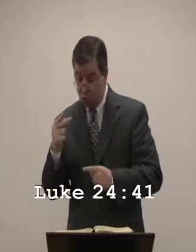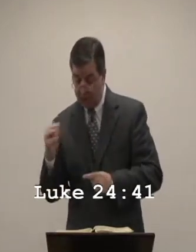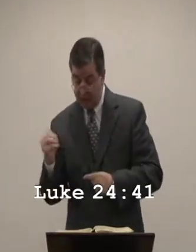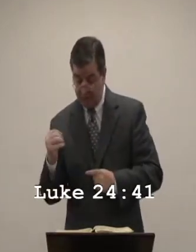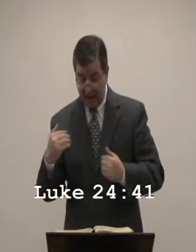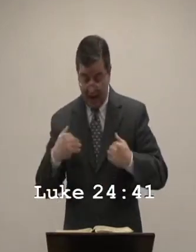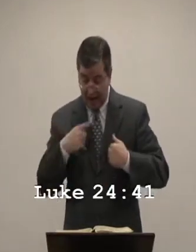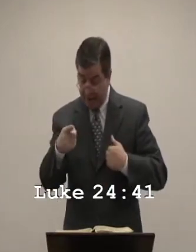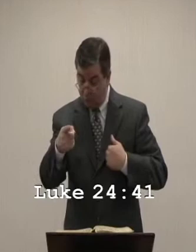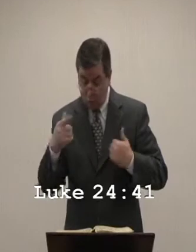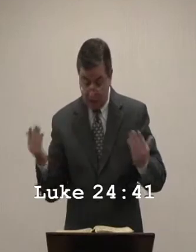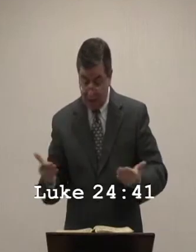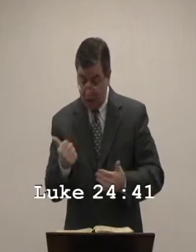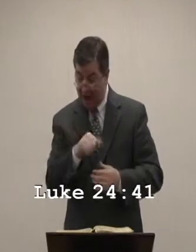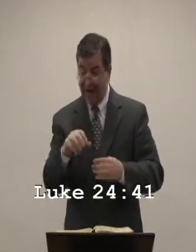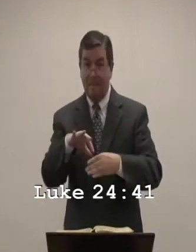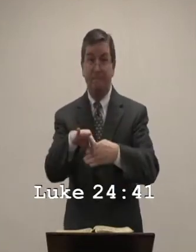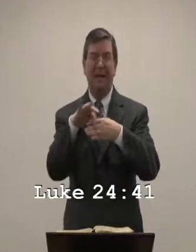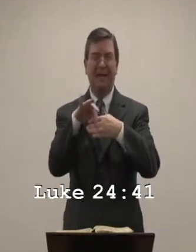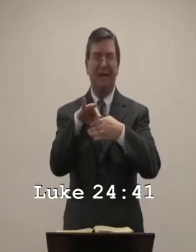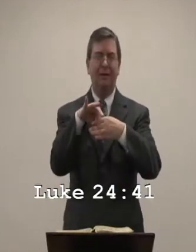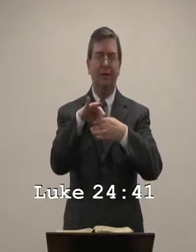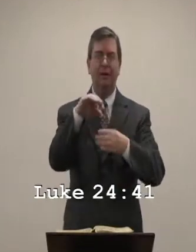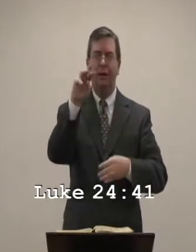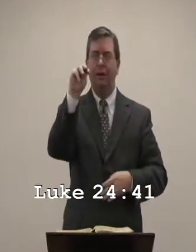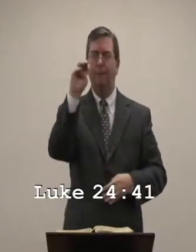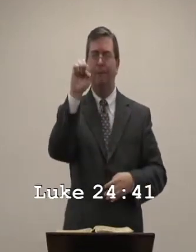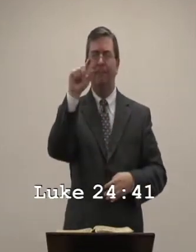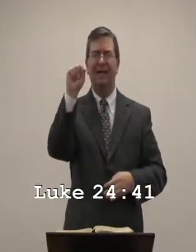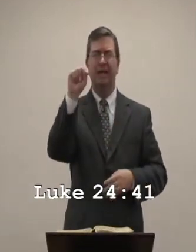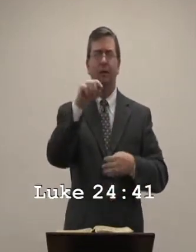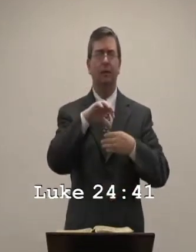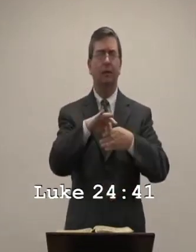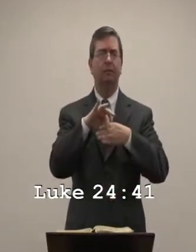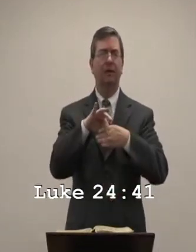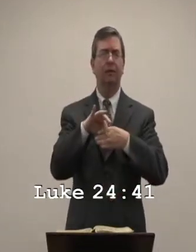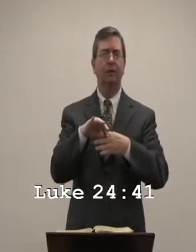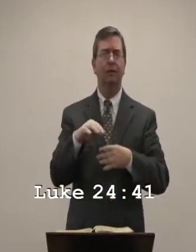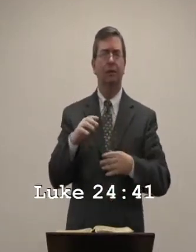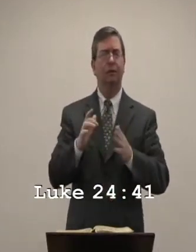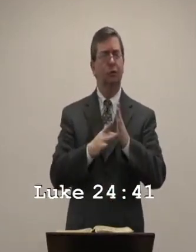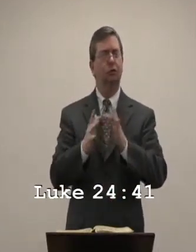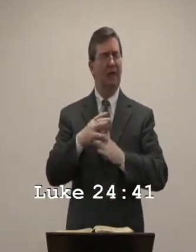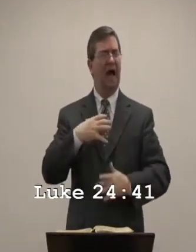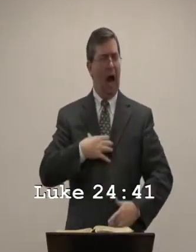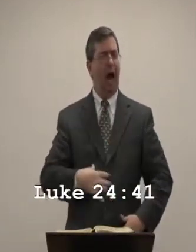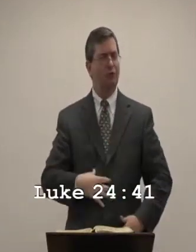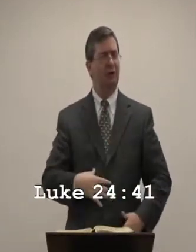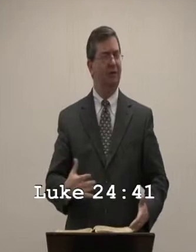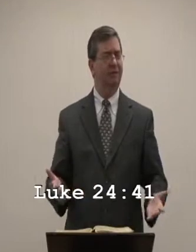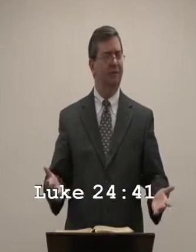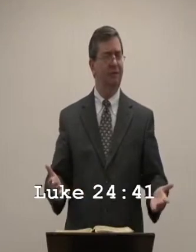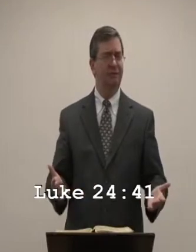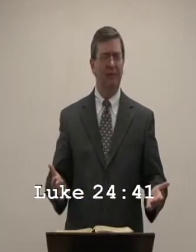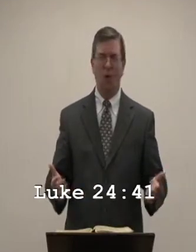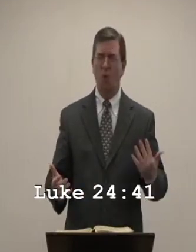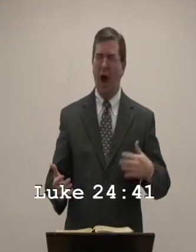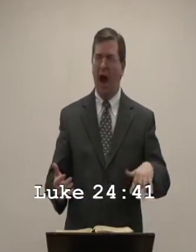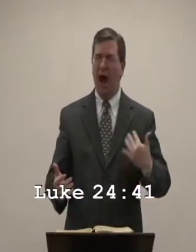41. And while they still did not believe, it became of joy and amazement. He said to them,